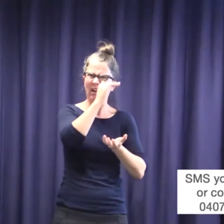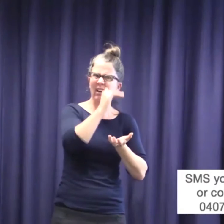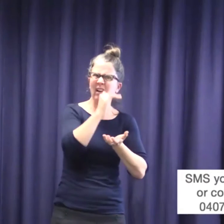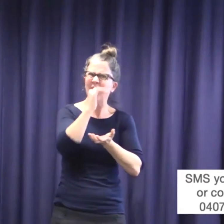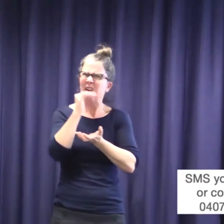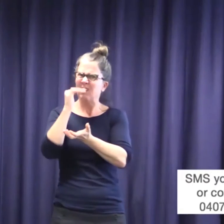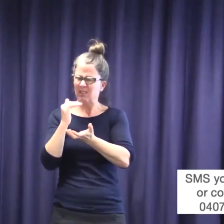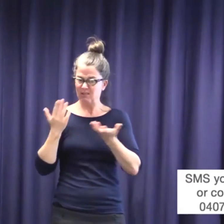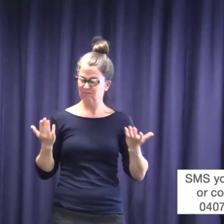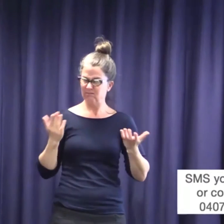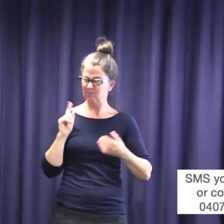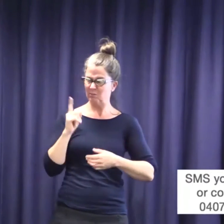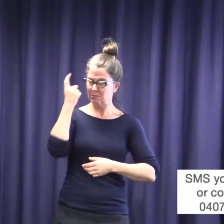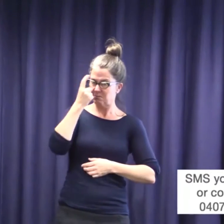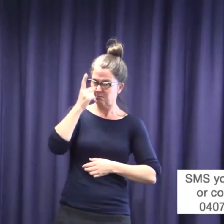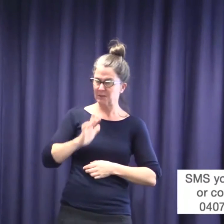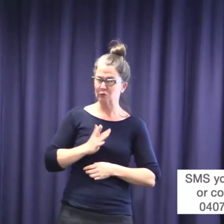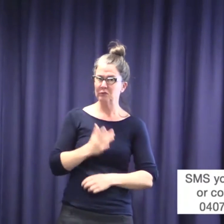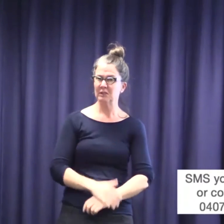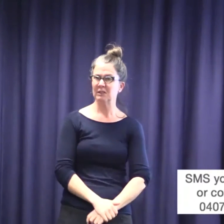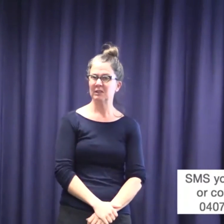NABS management.